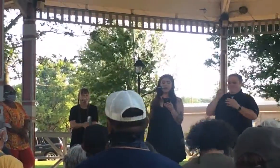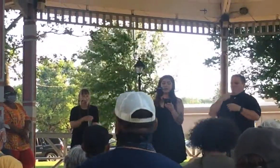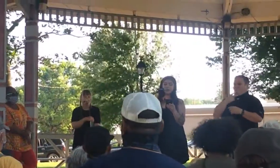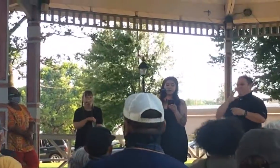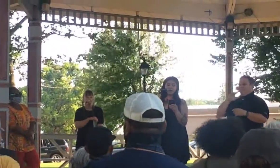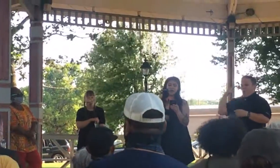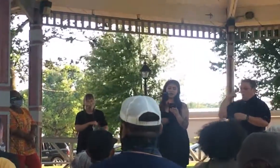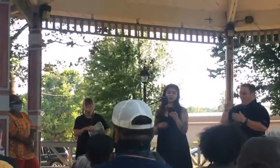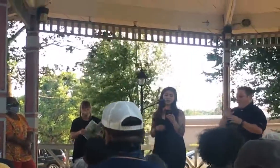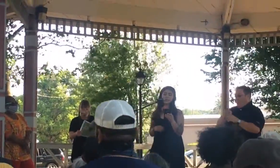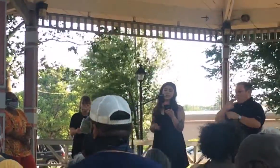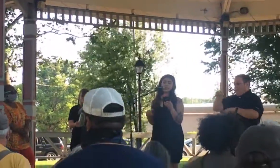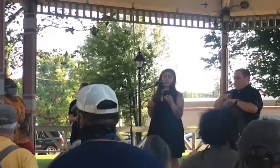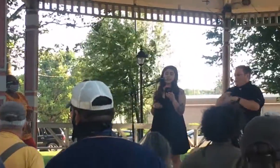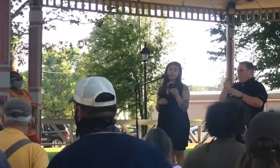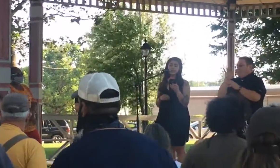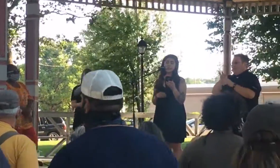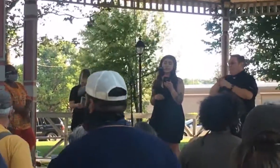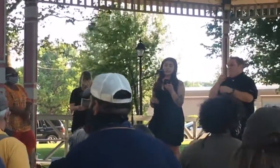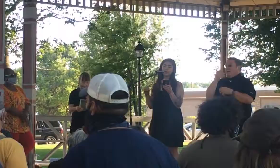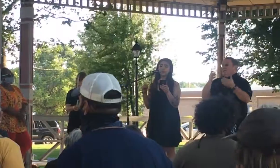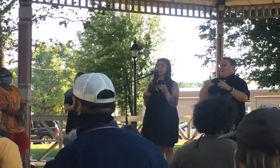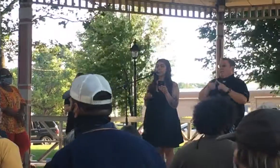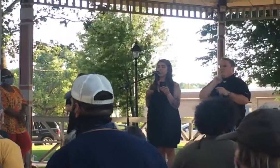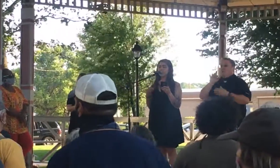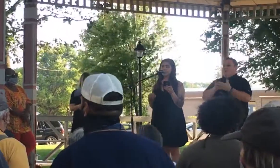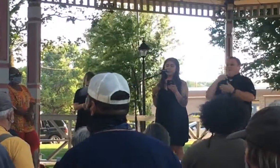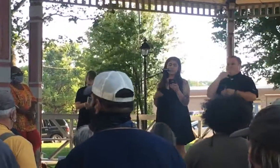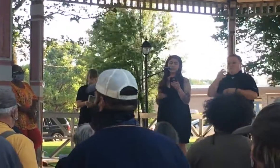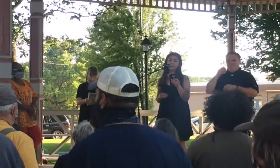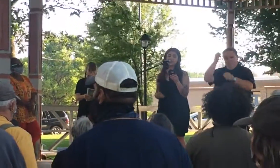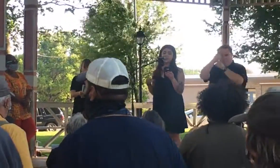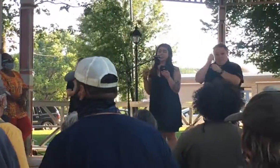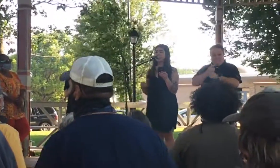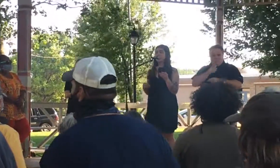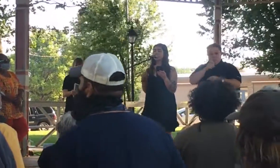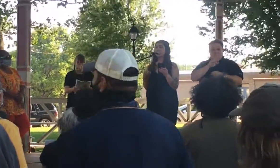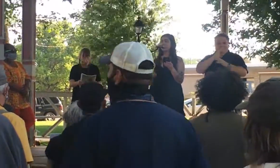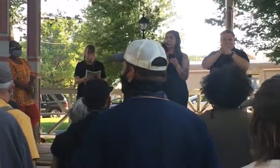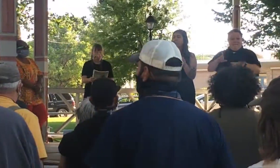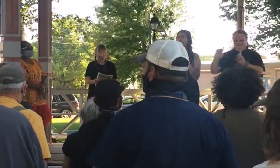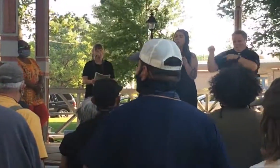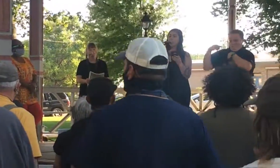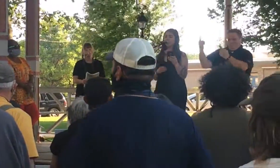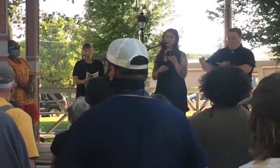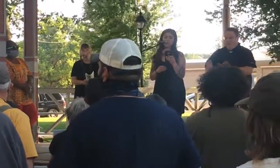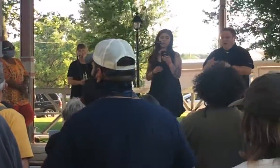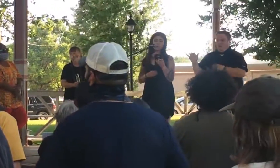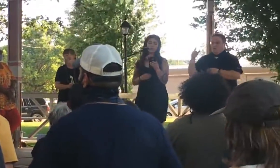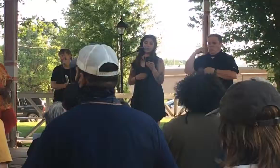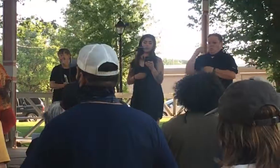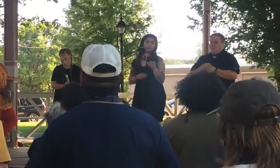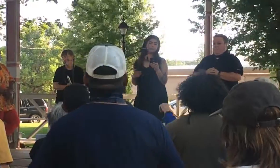heard, and voting in our national election is the best way we can ensure that the voices of our brothers and sisters that have been silenced for so long are also